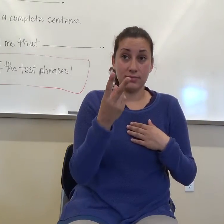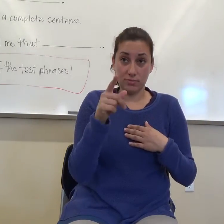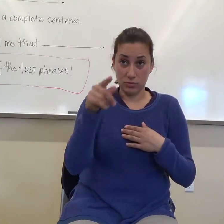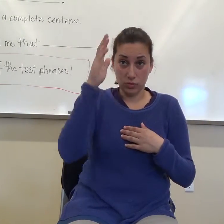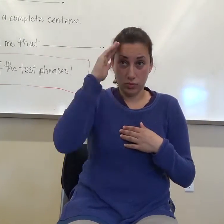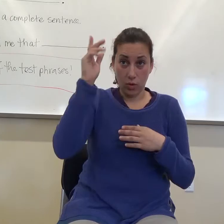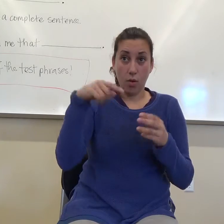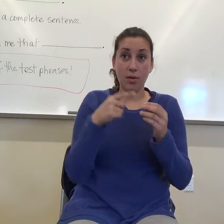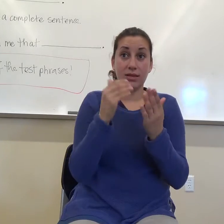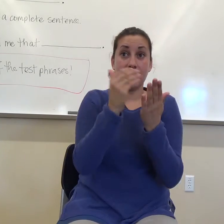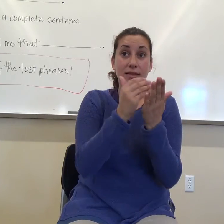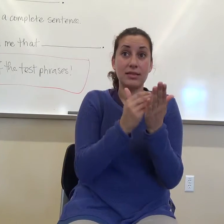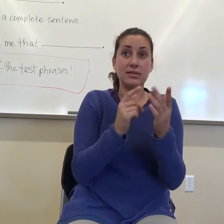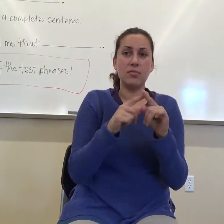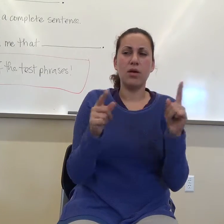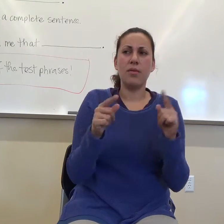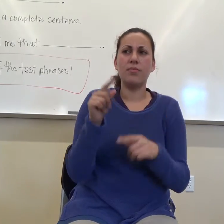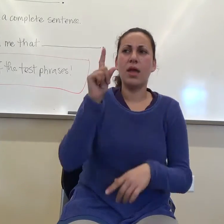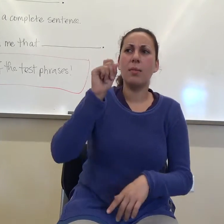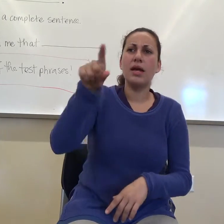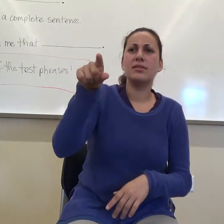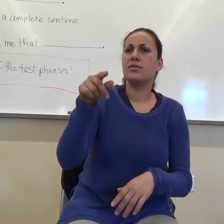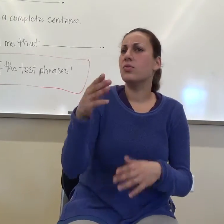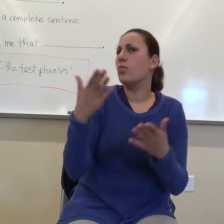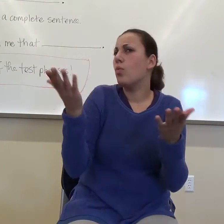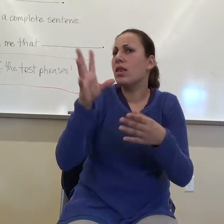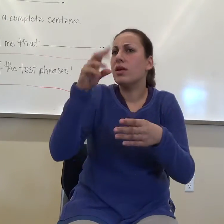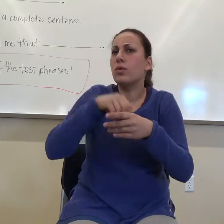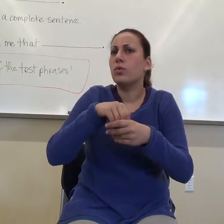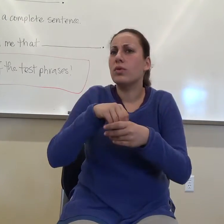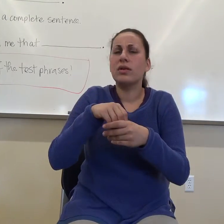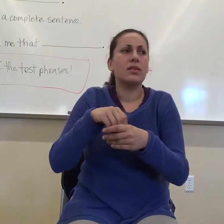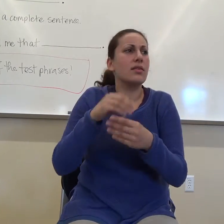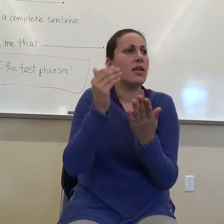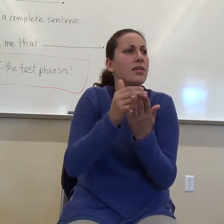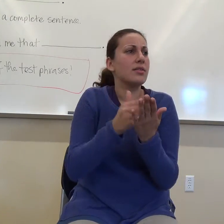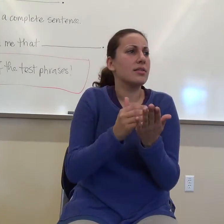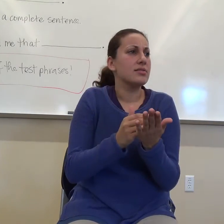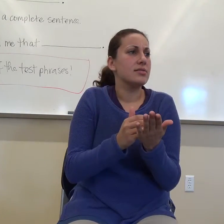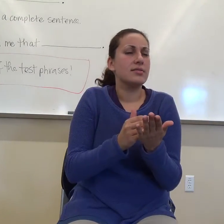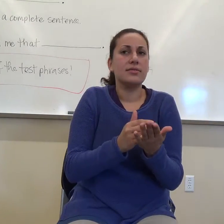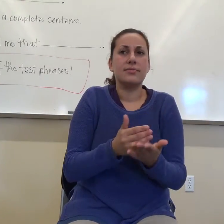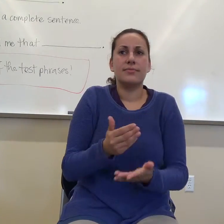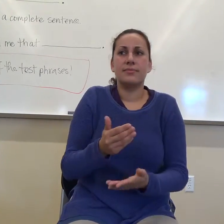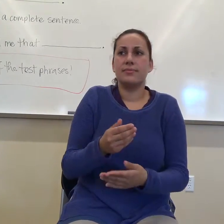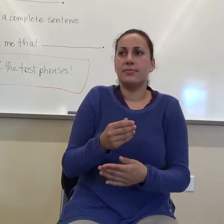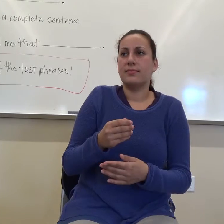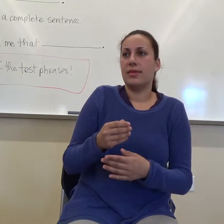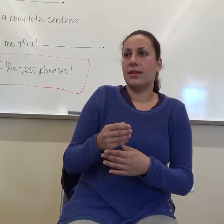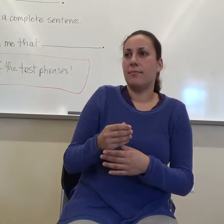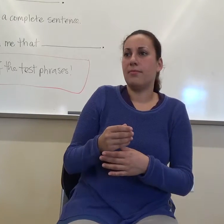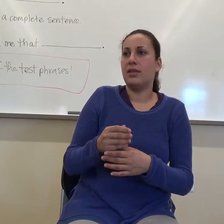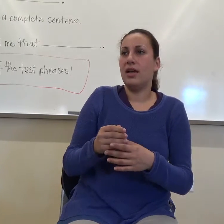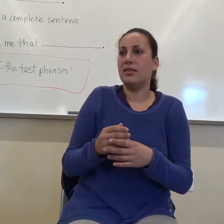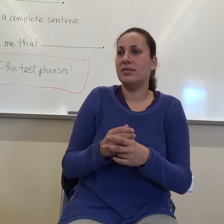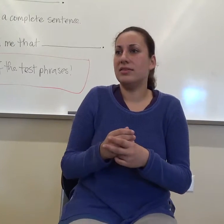I'm kind of asking you, what is this a list of? Because I can't tell. Things that are the same And the